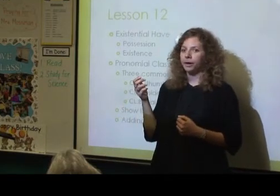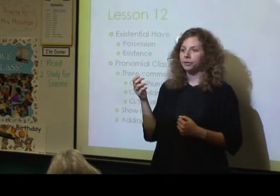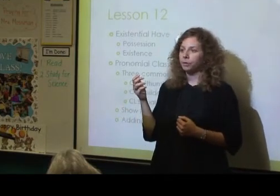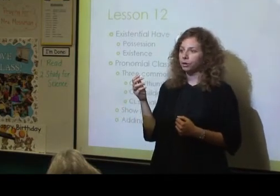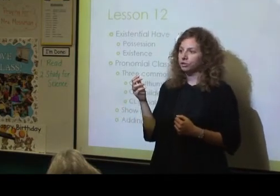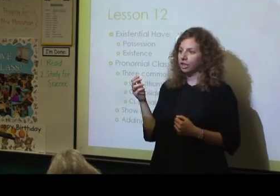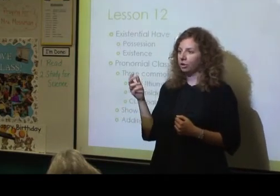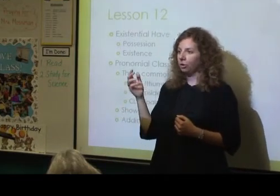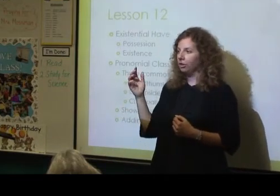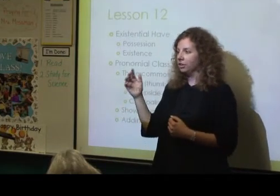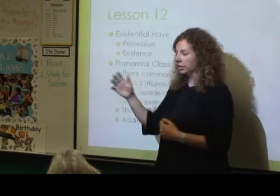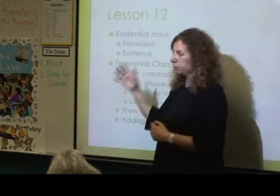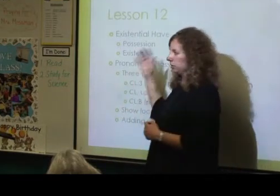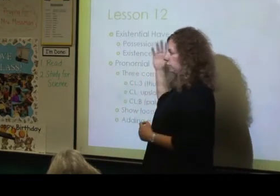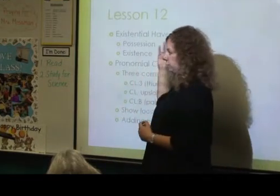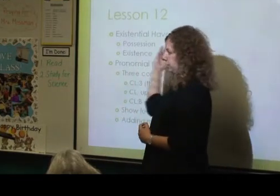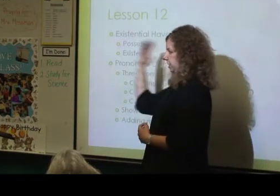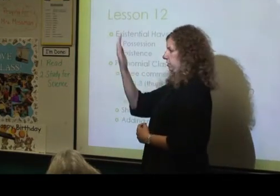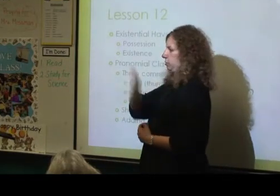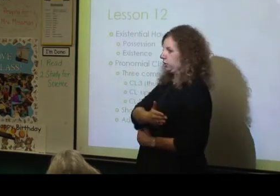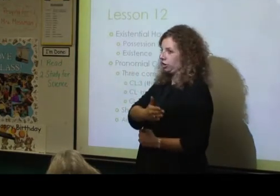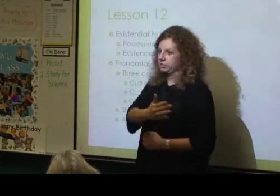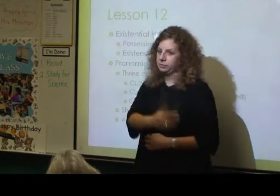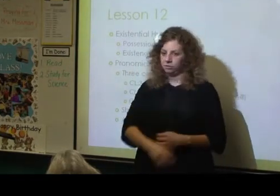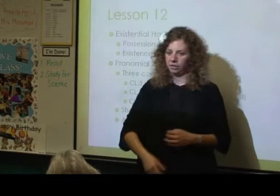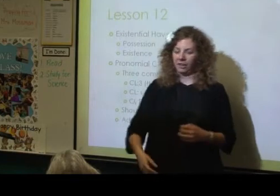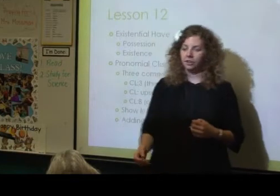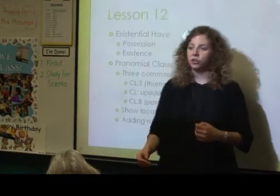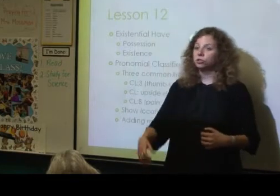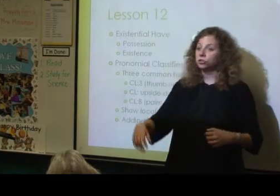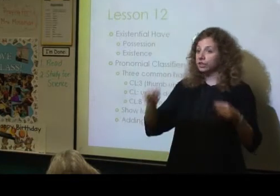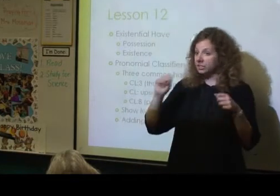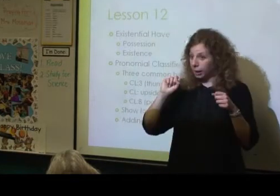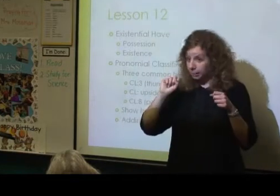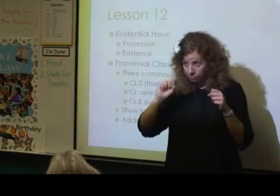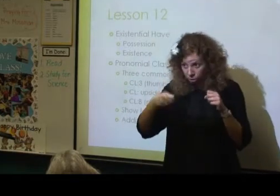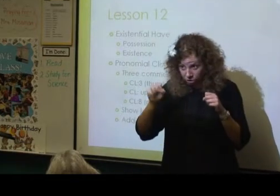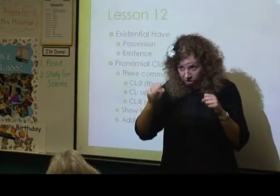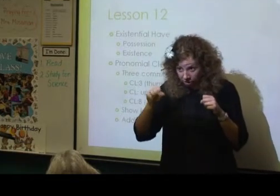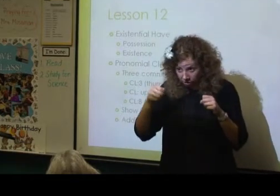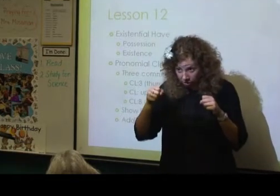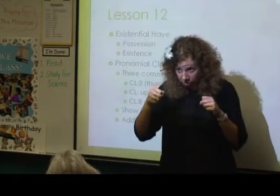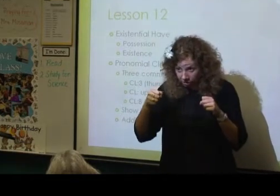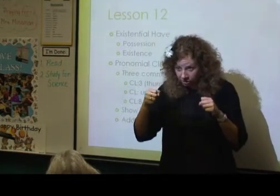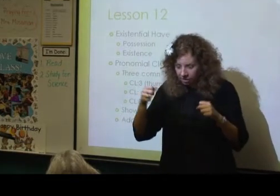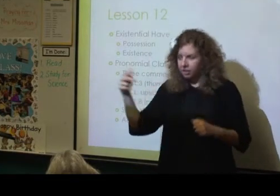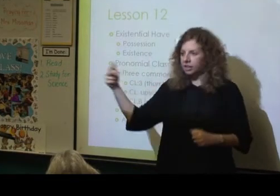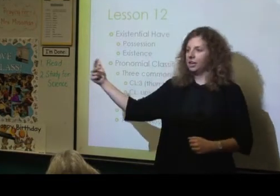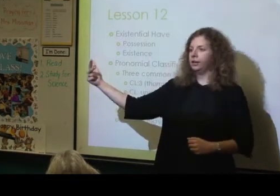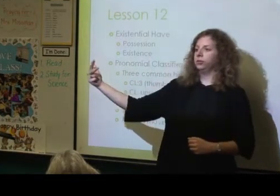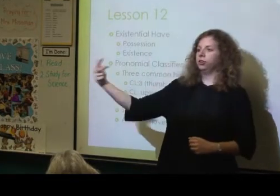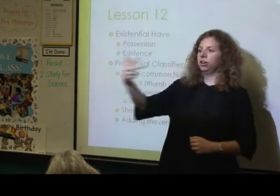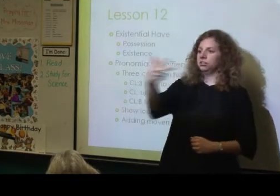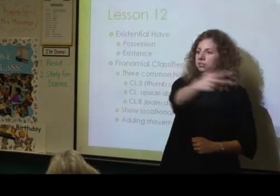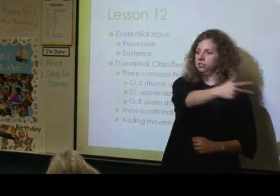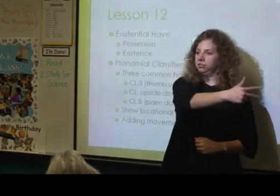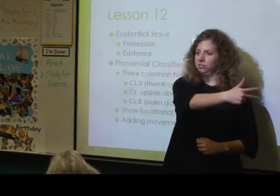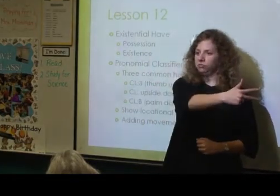about the motorcycle, like hold in front of me like if it went across me. Okay, so you could say motorcycle, it went across in front